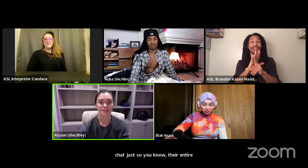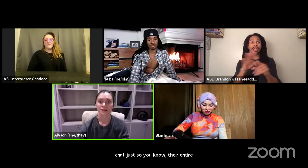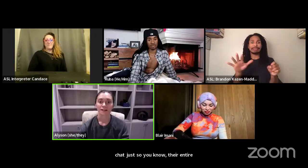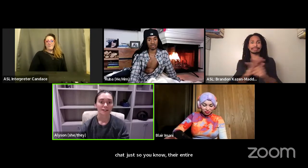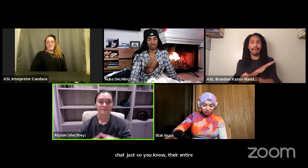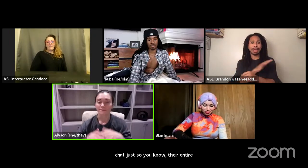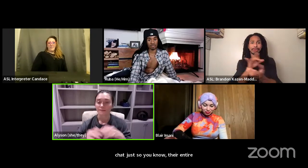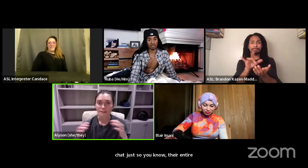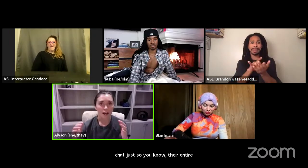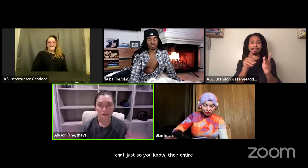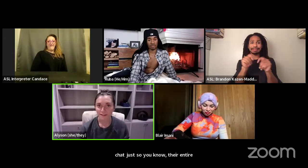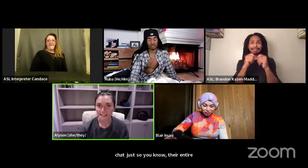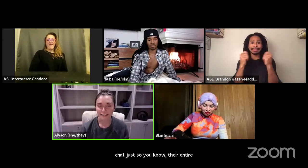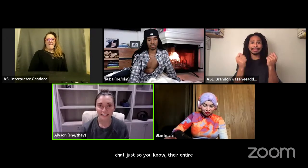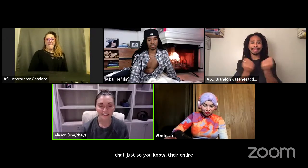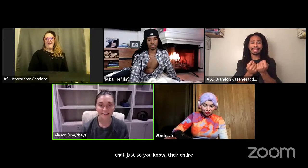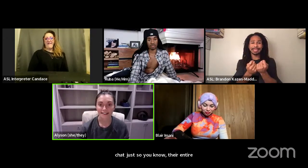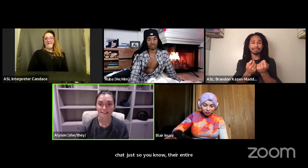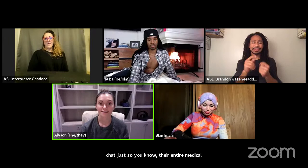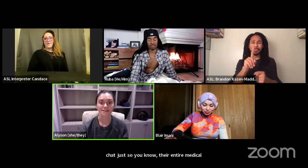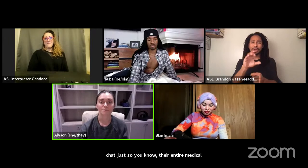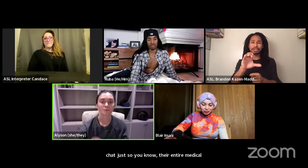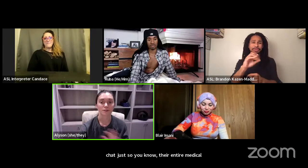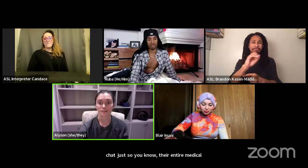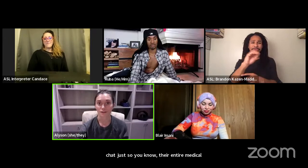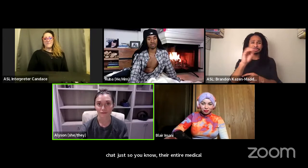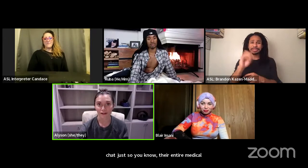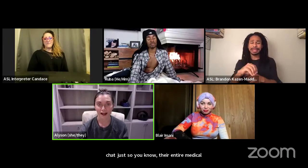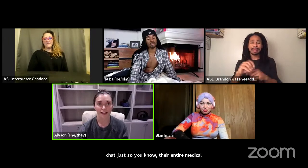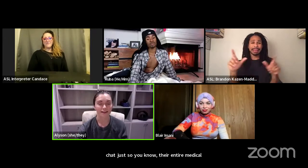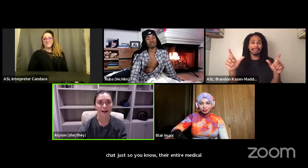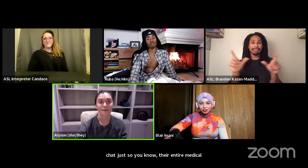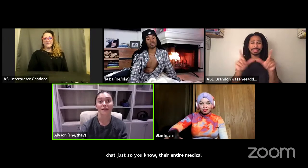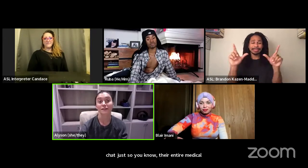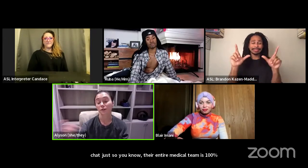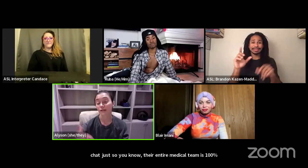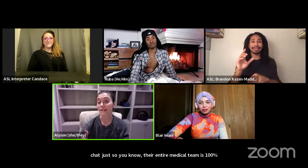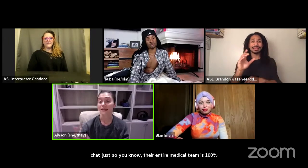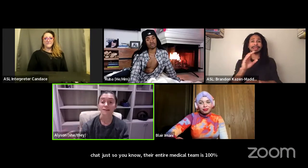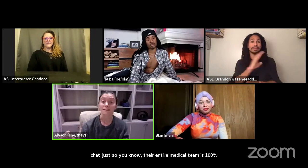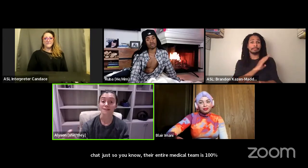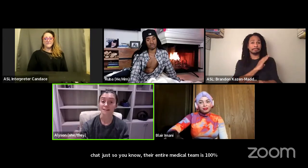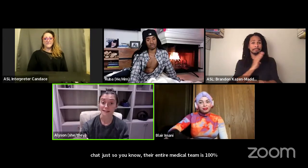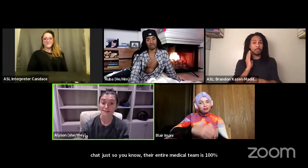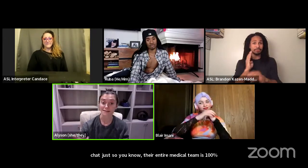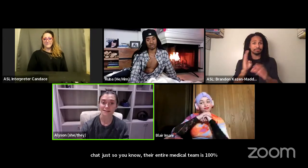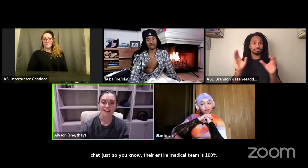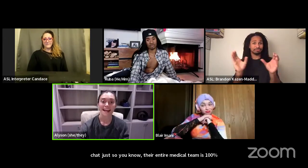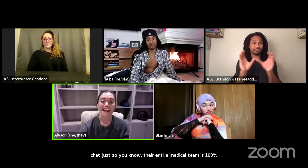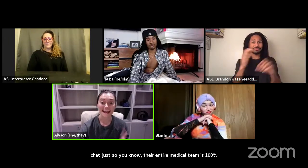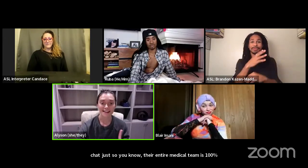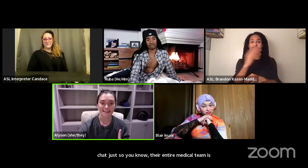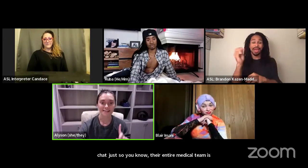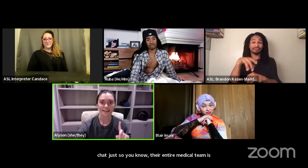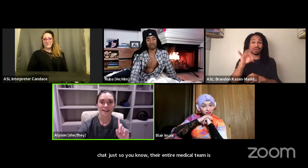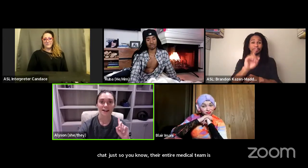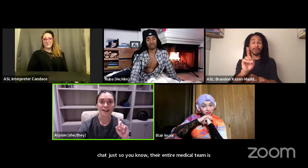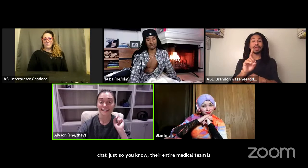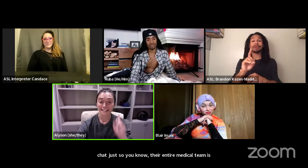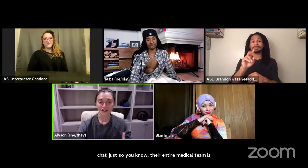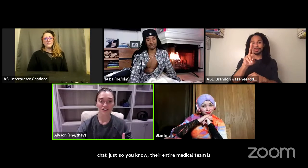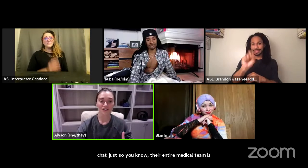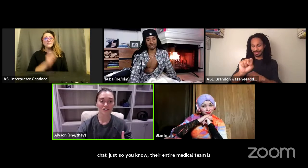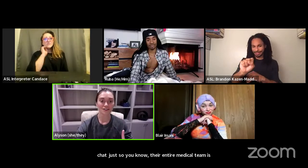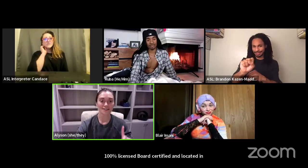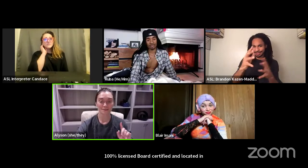is 100% licensed, board certified, and located in the States. And